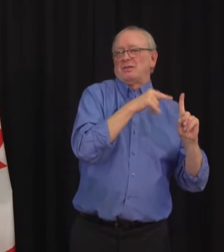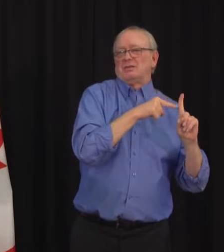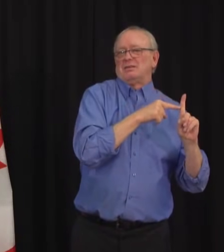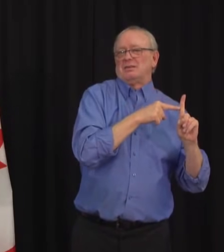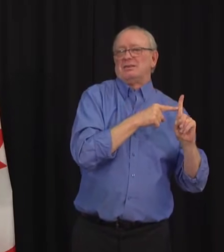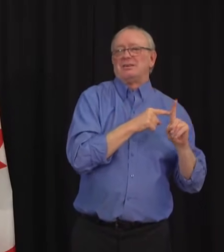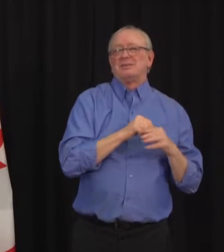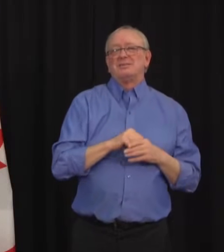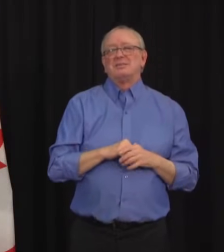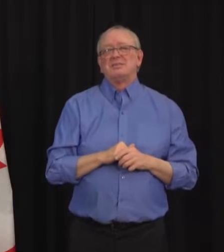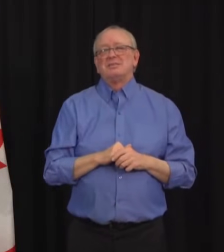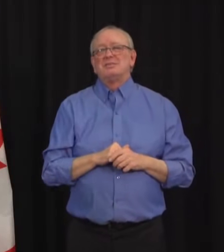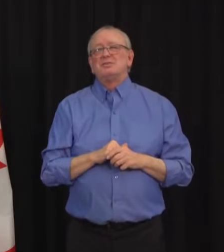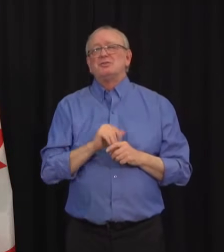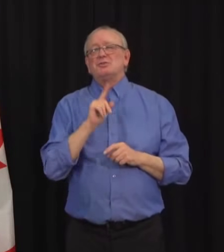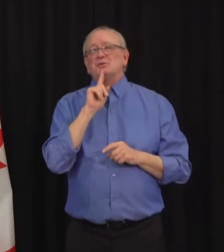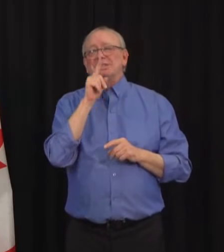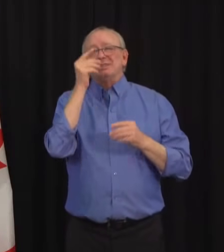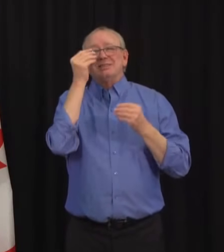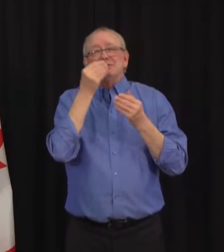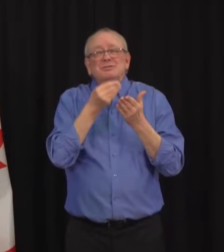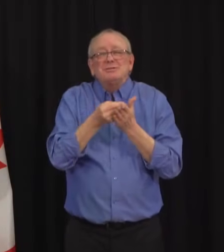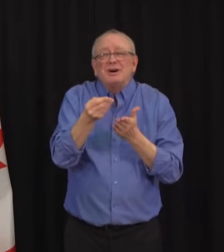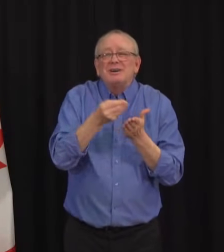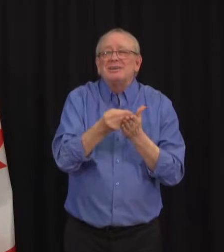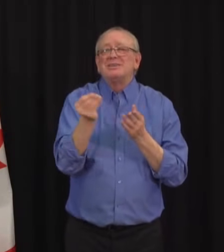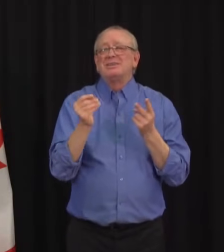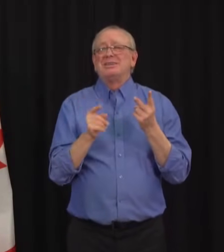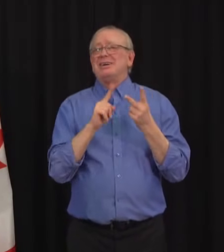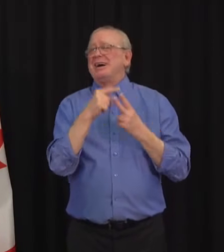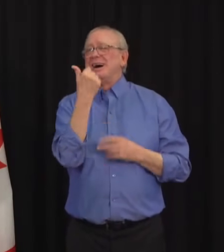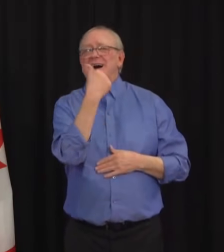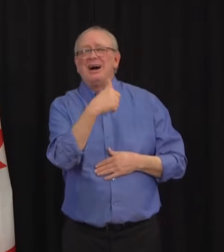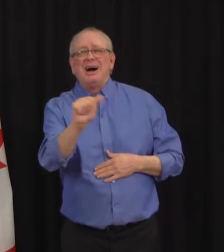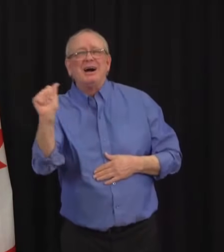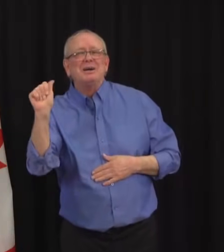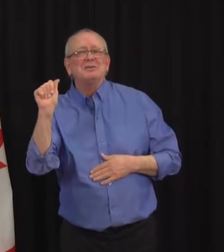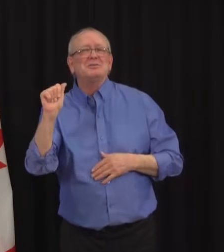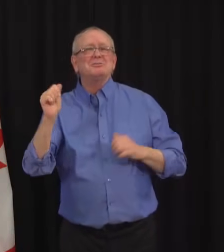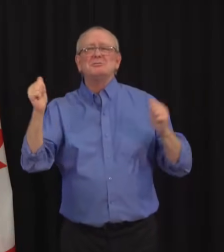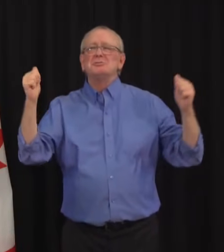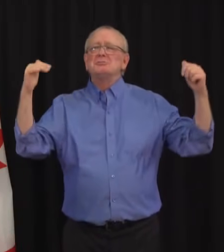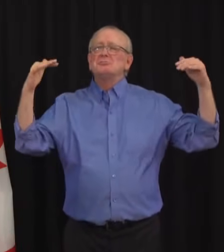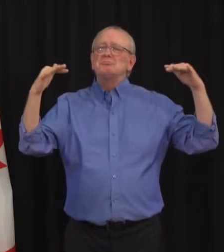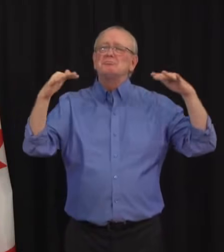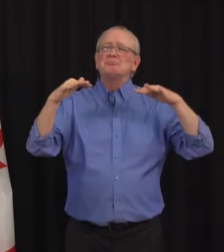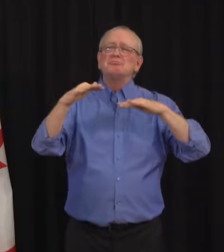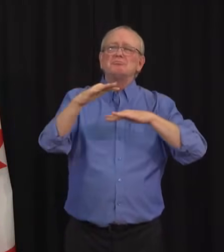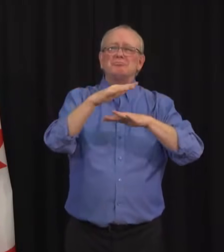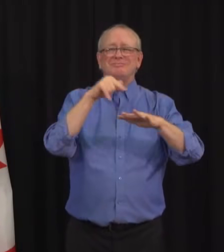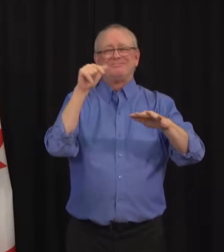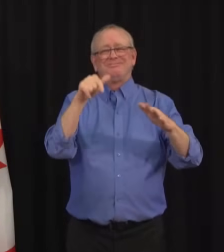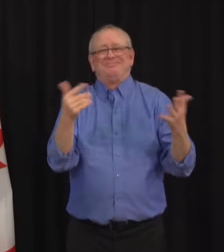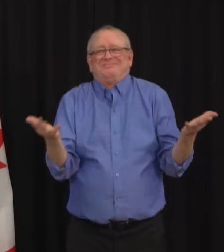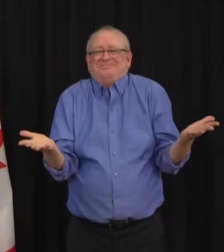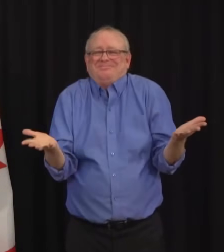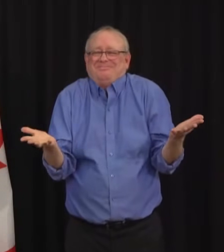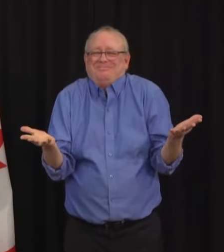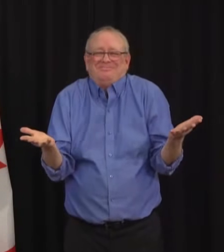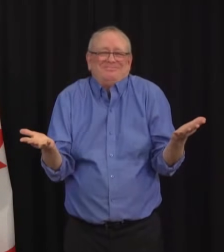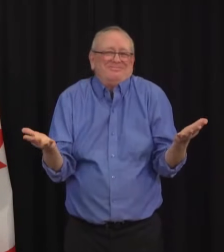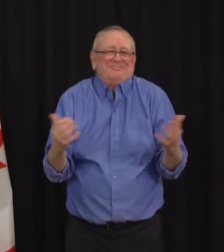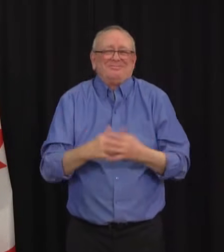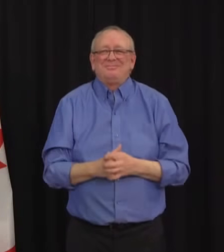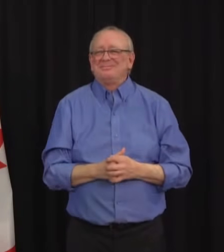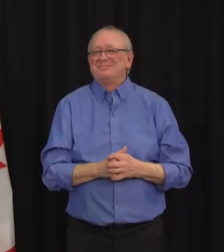other scenario right now, we've been clear that unfortunately in this short term, our contact tracing has not been able to keep up